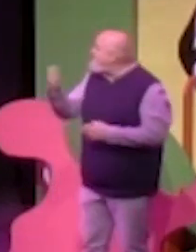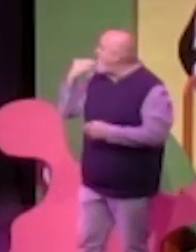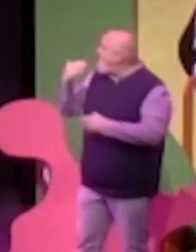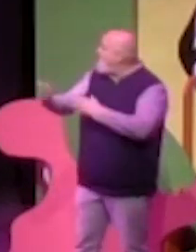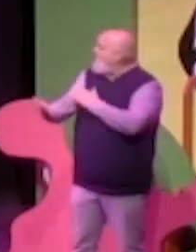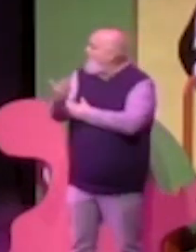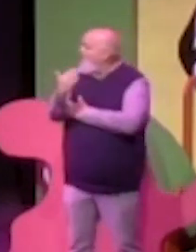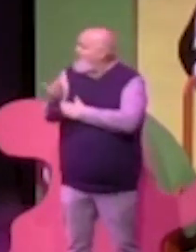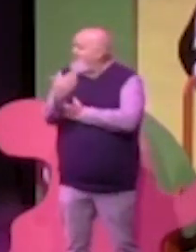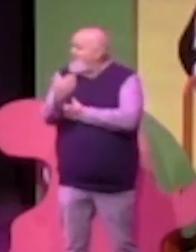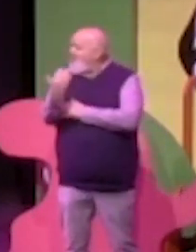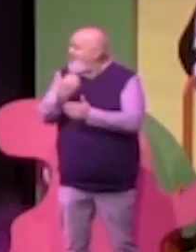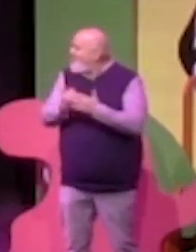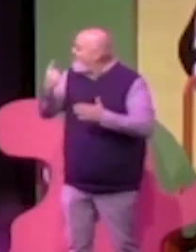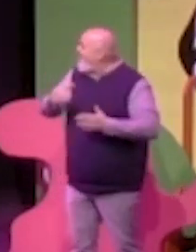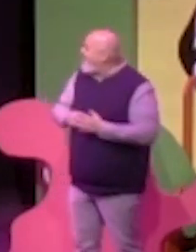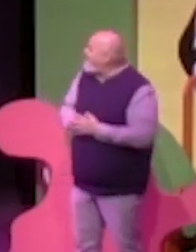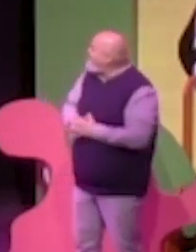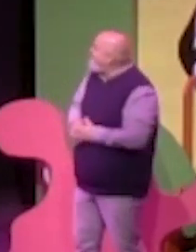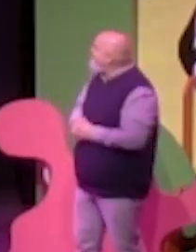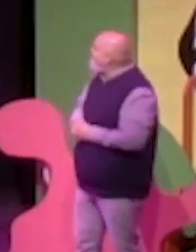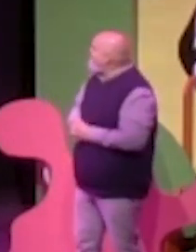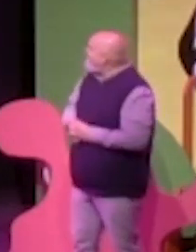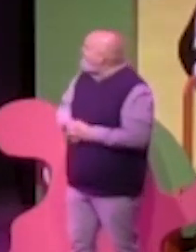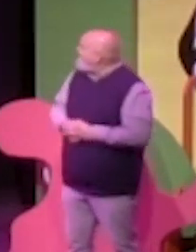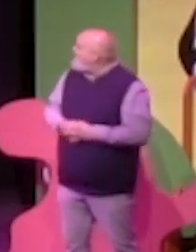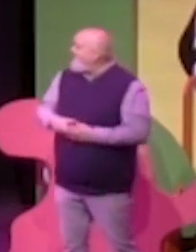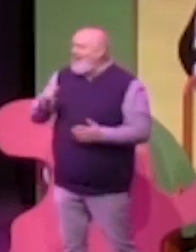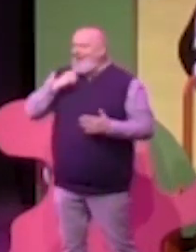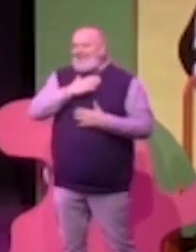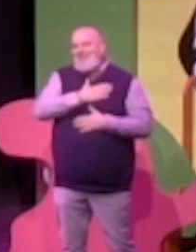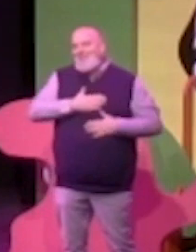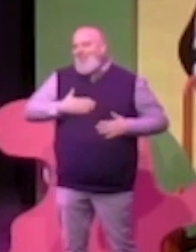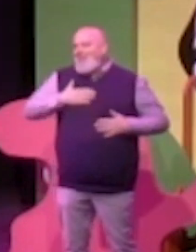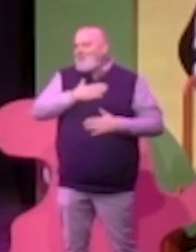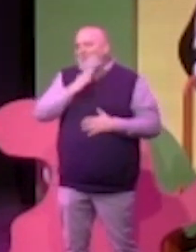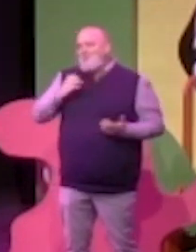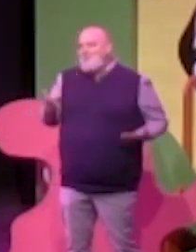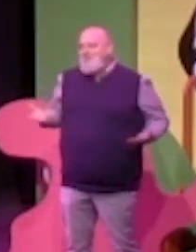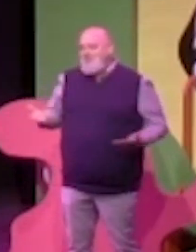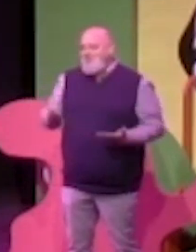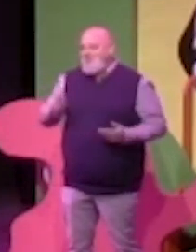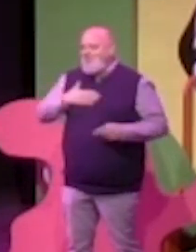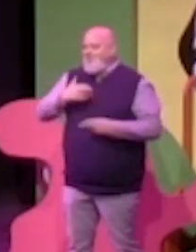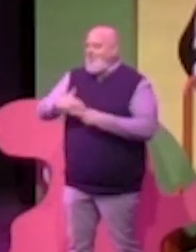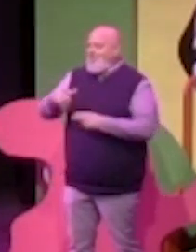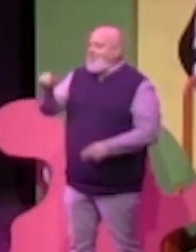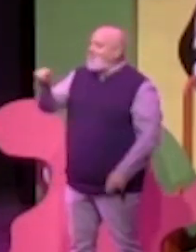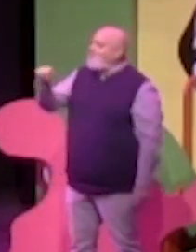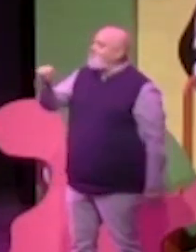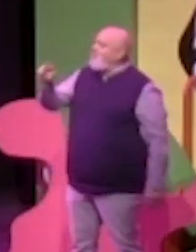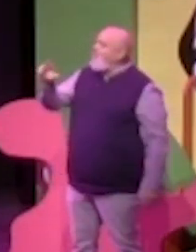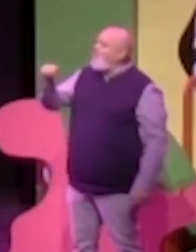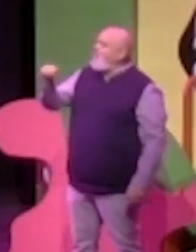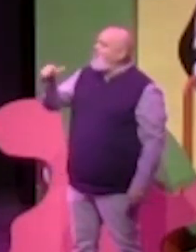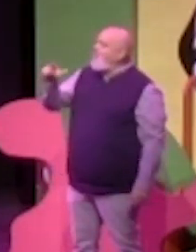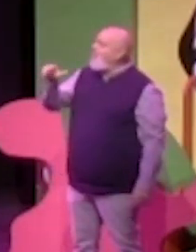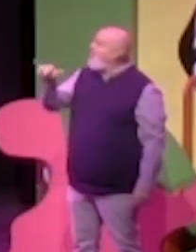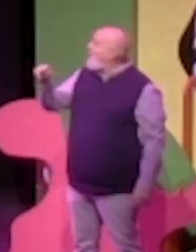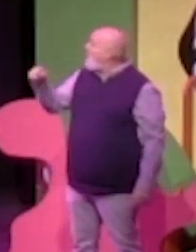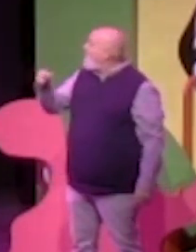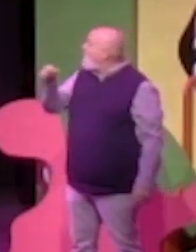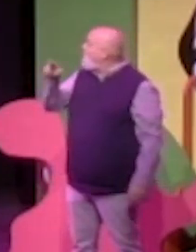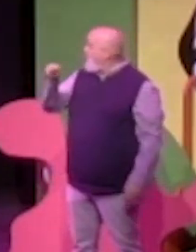morning, everyone. Good morning. Hi, it's a pleasure to be here. My name is Terilyn Gray. I